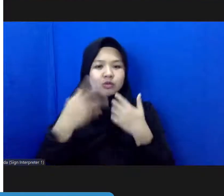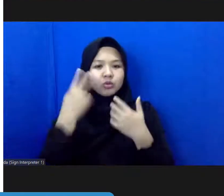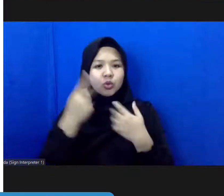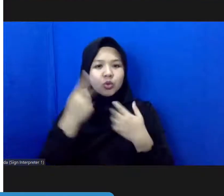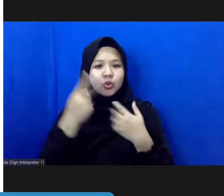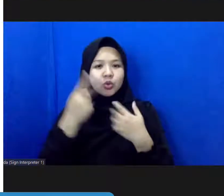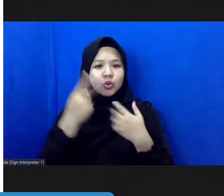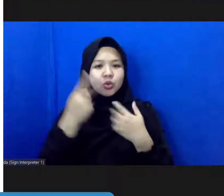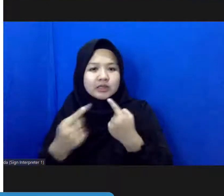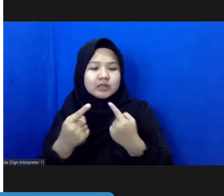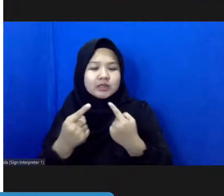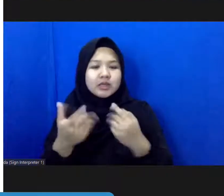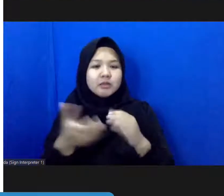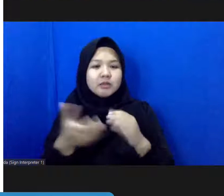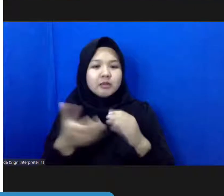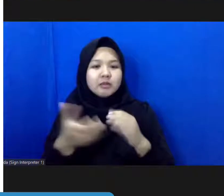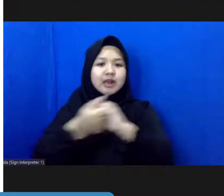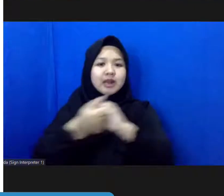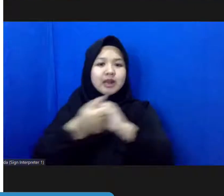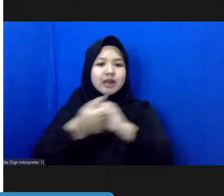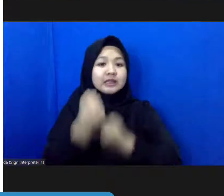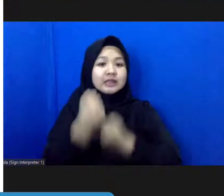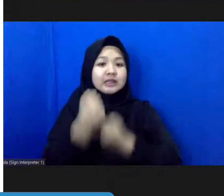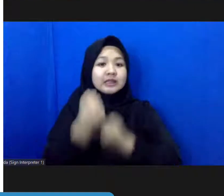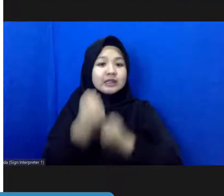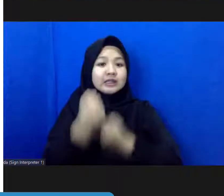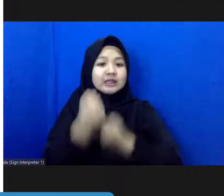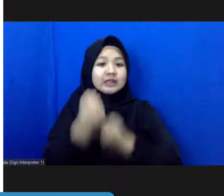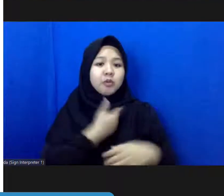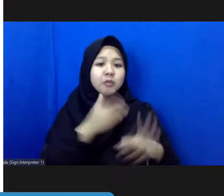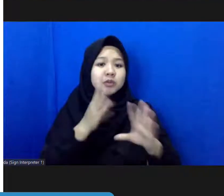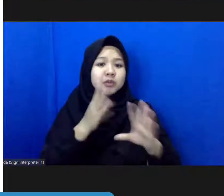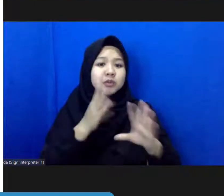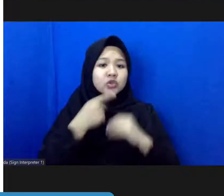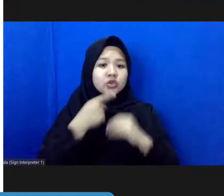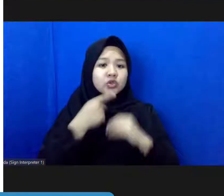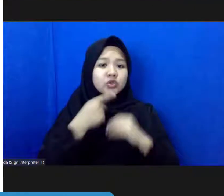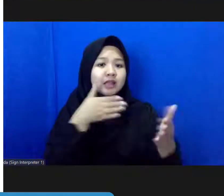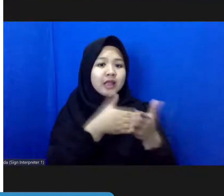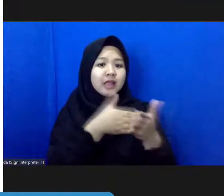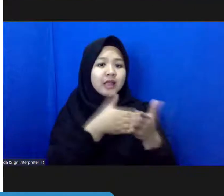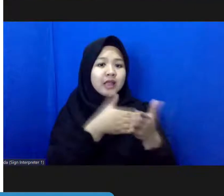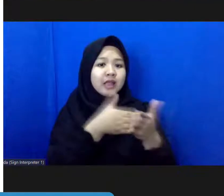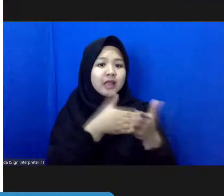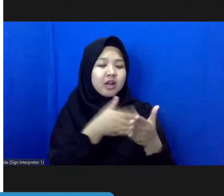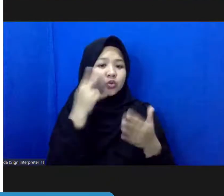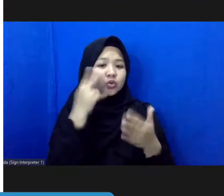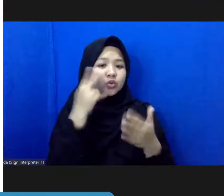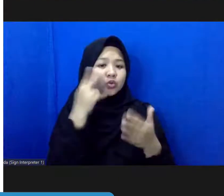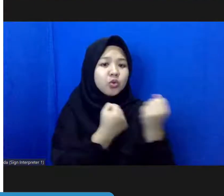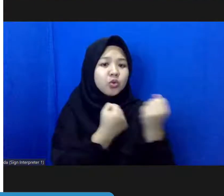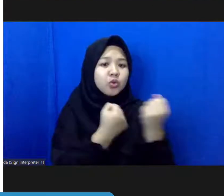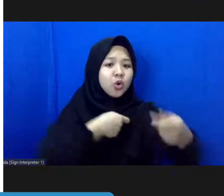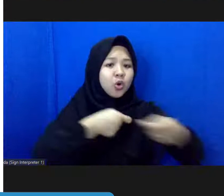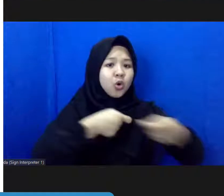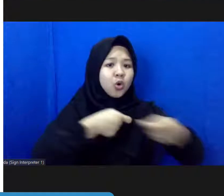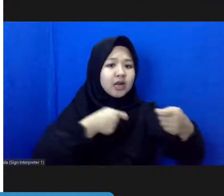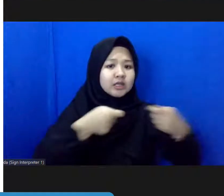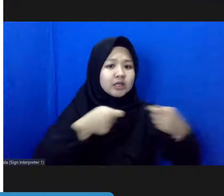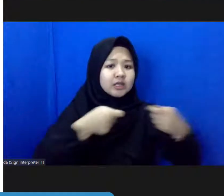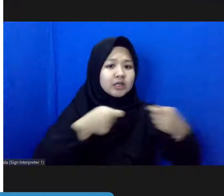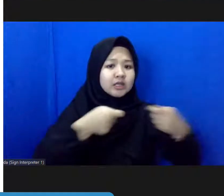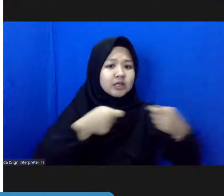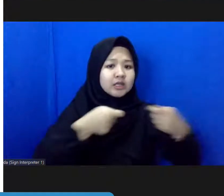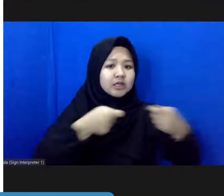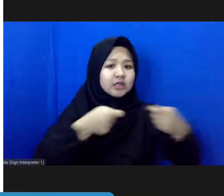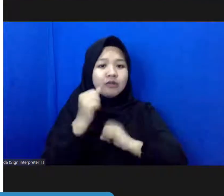collective action. I wonder if you could talk to us about, you know, the challenges you see in supporting coordination and collective